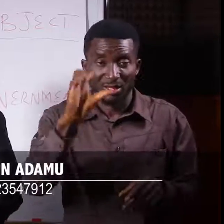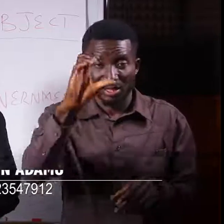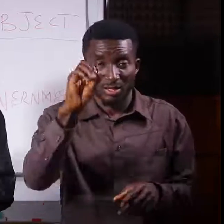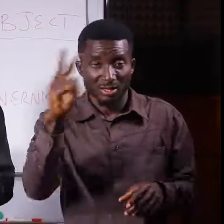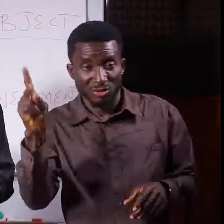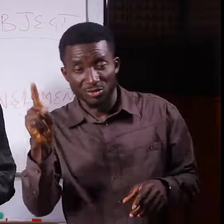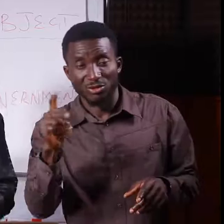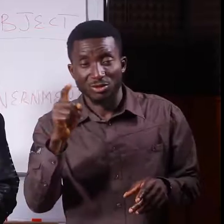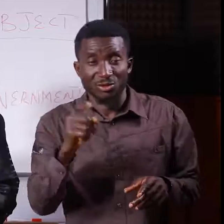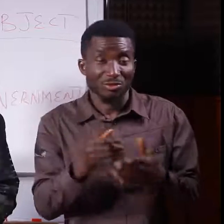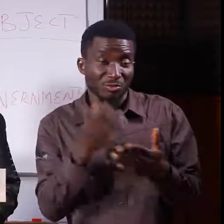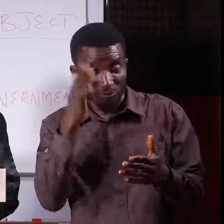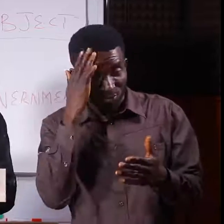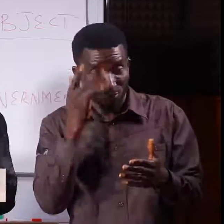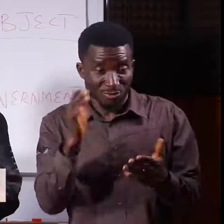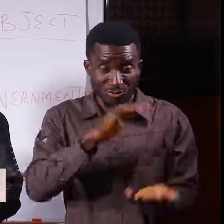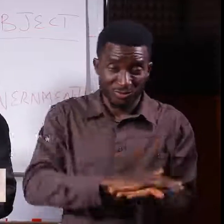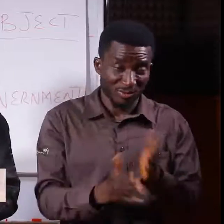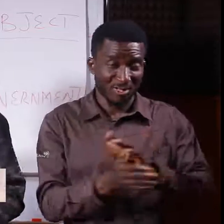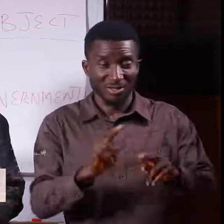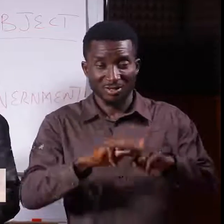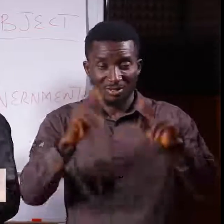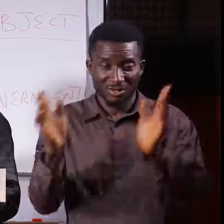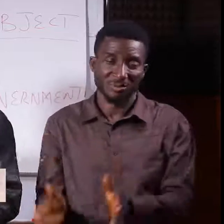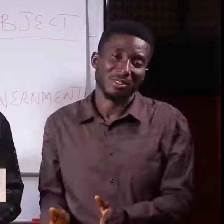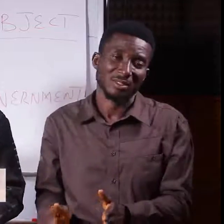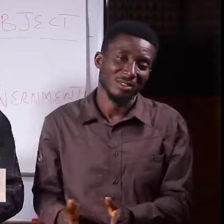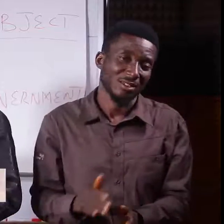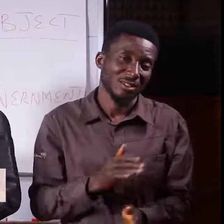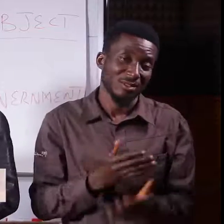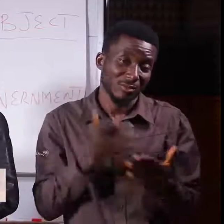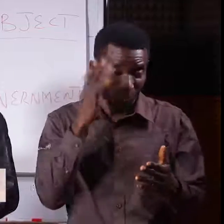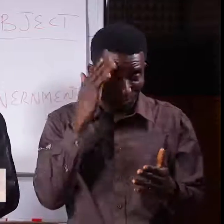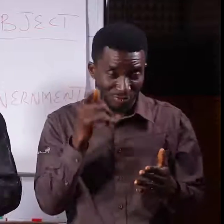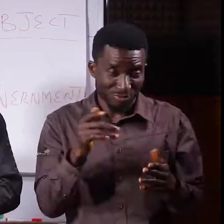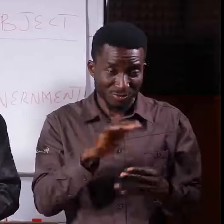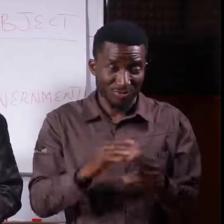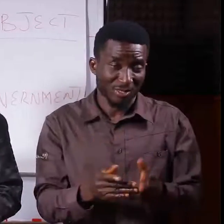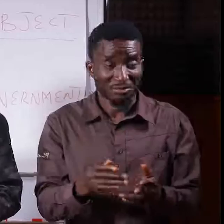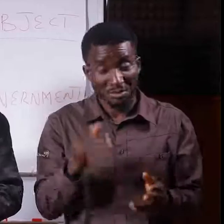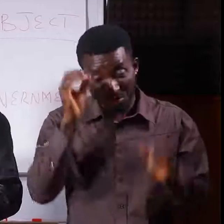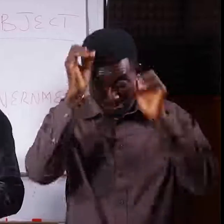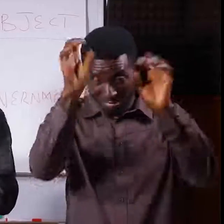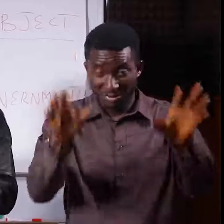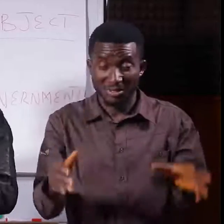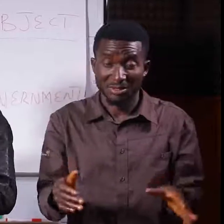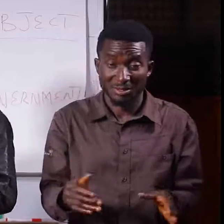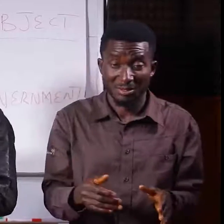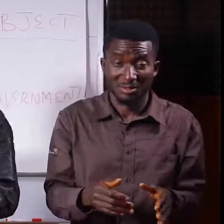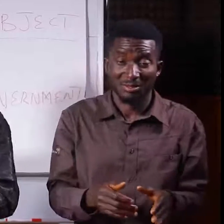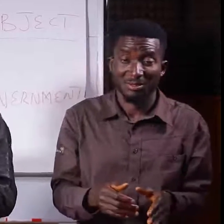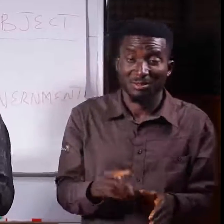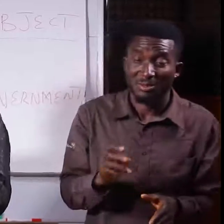And before you know it again, God can open doors for you. You can contest for the governor, the seat of the governor